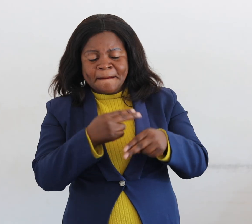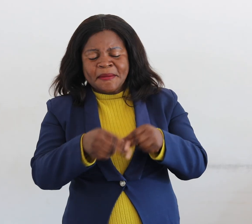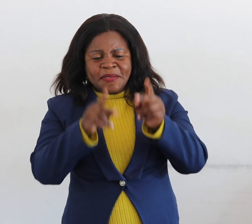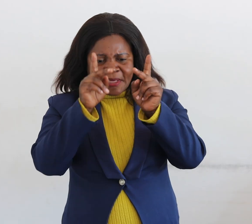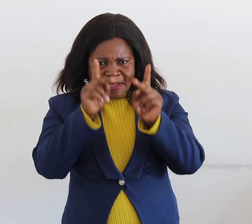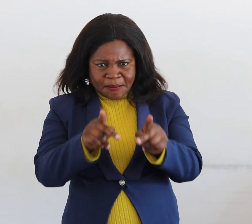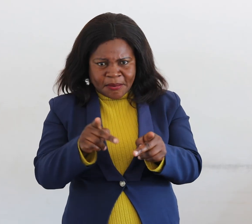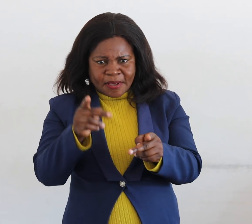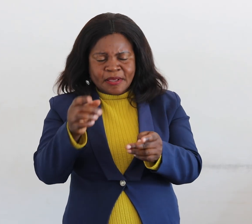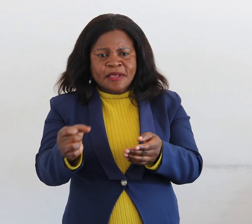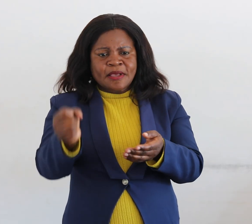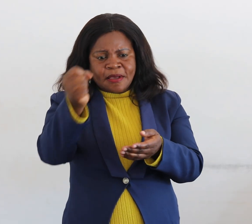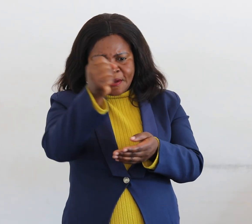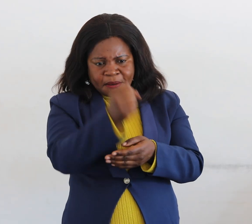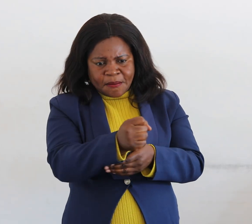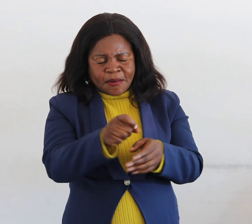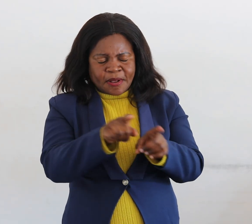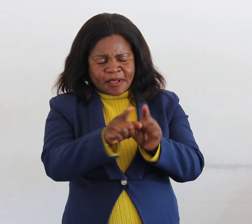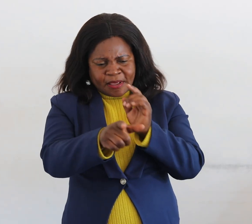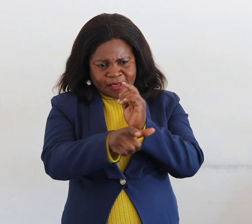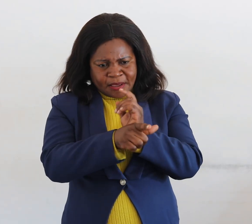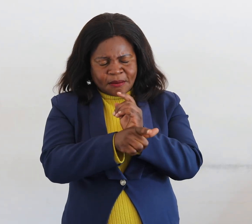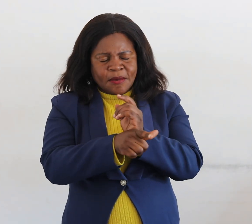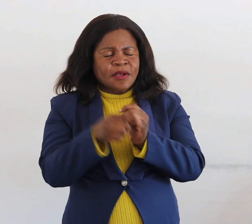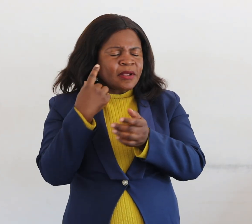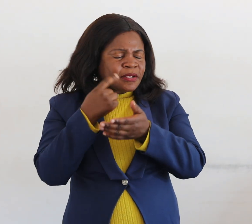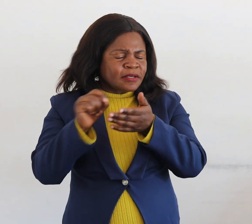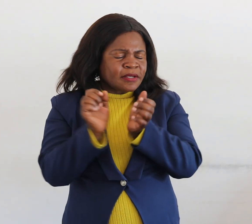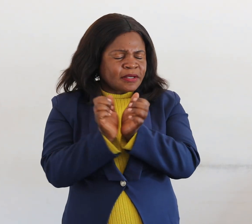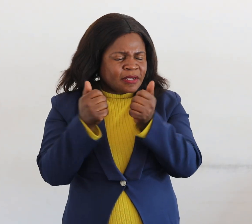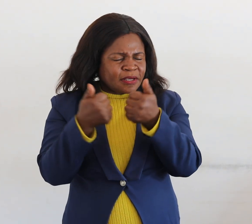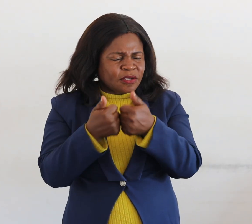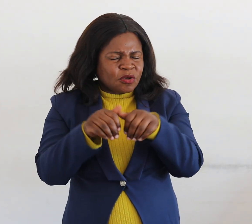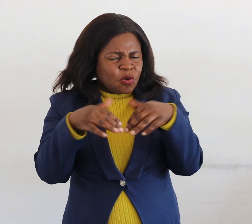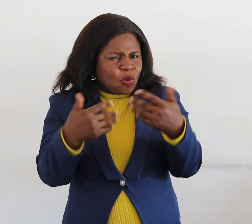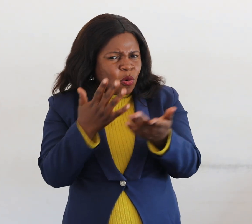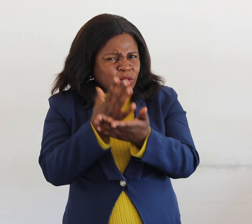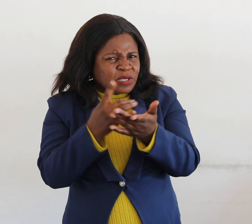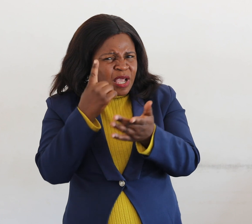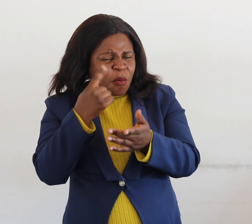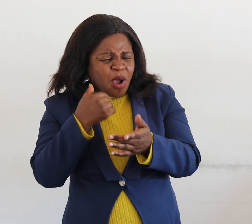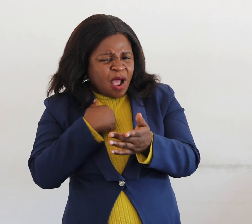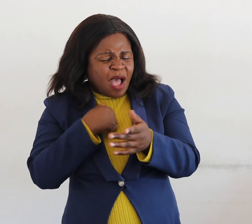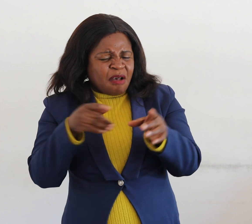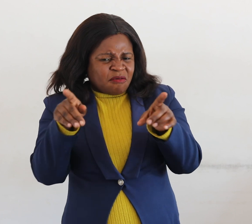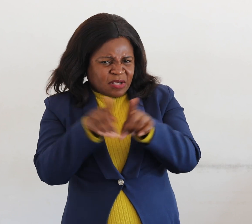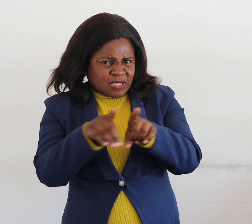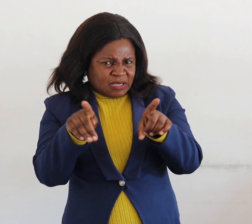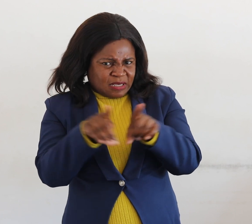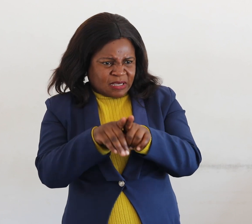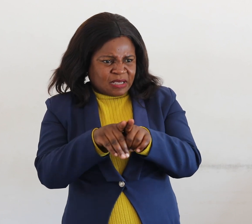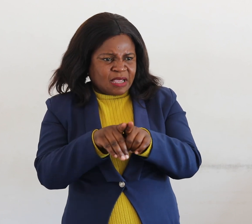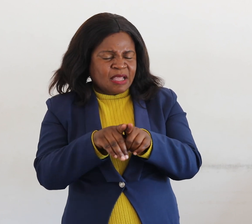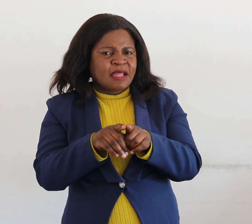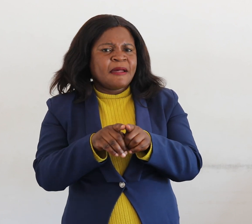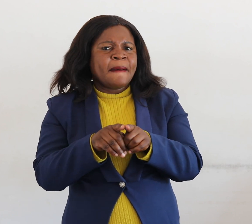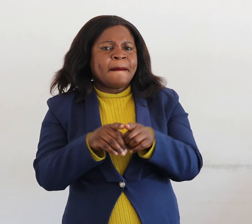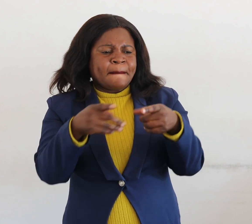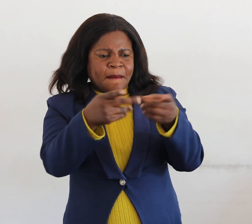Secretary General or someone holding a similar position in a political party according to the